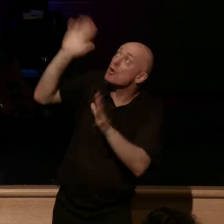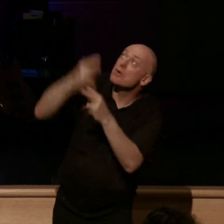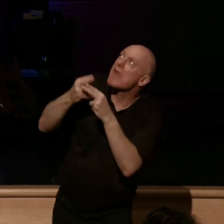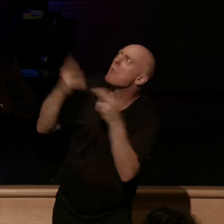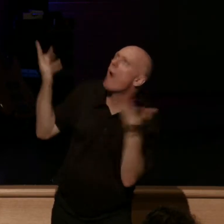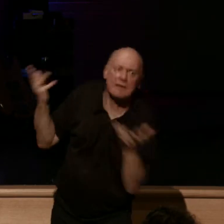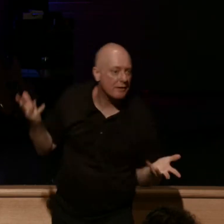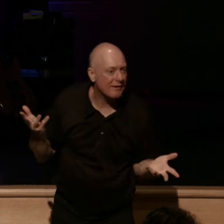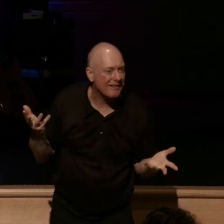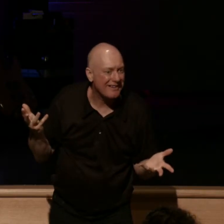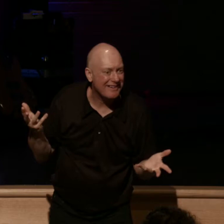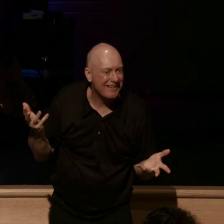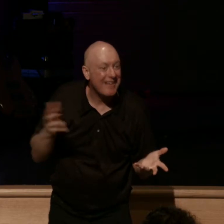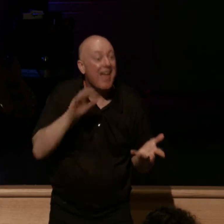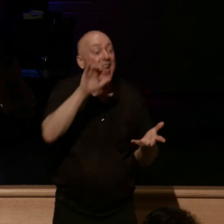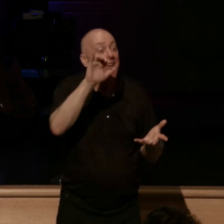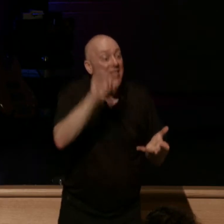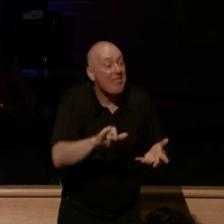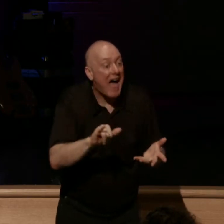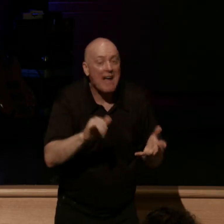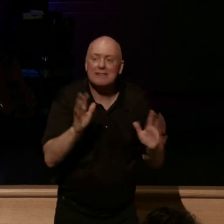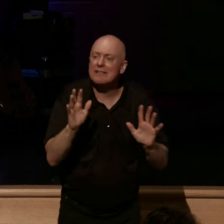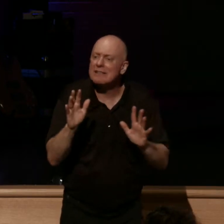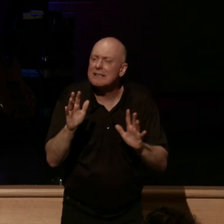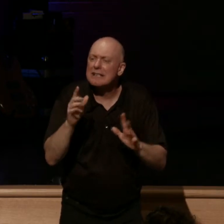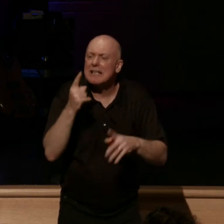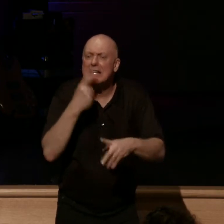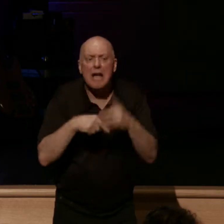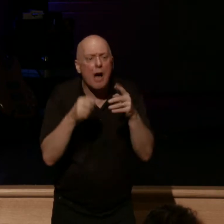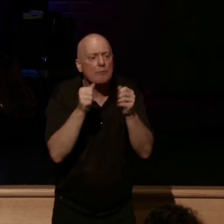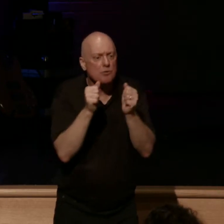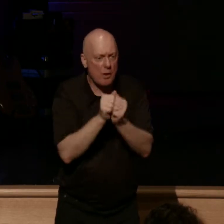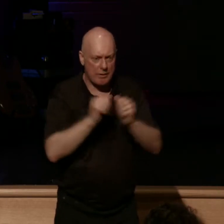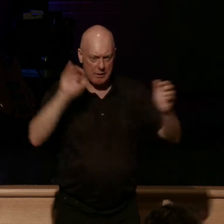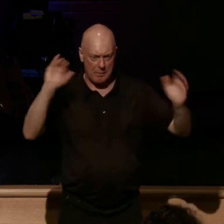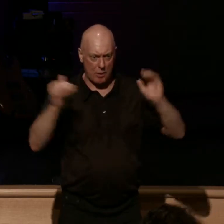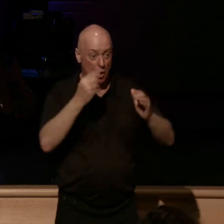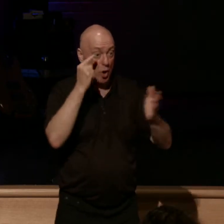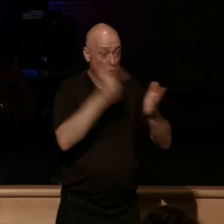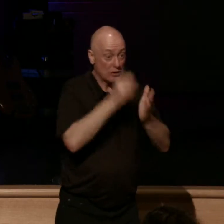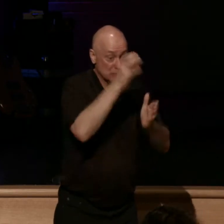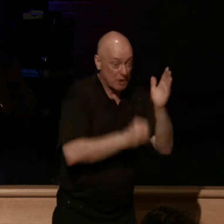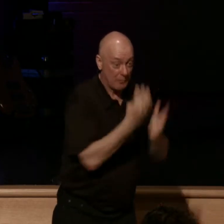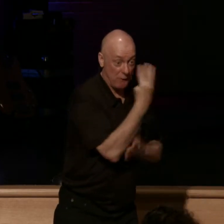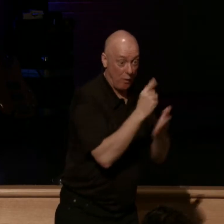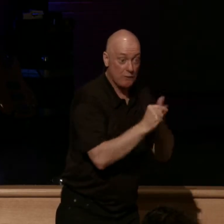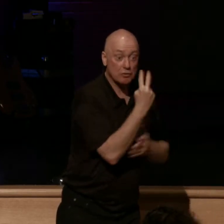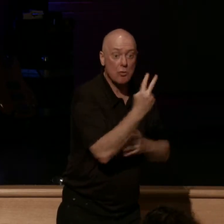name. That statement, it comes with a contrast. Notice in chapter 4, verse 2,